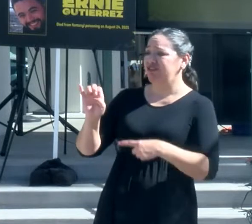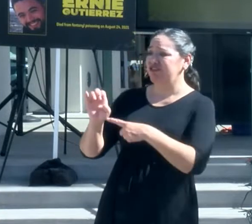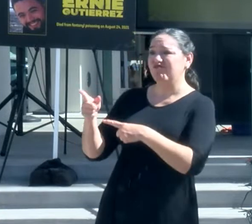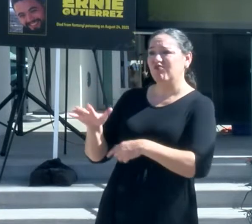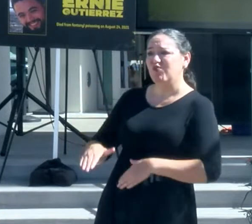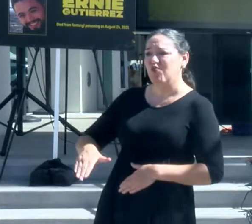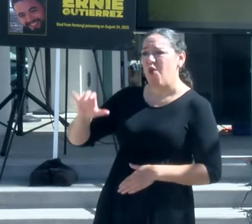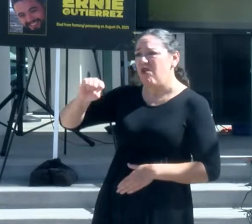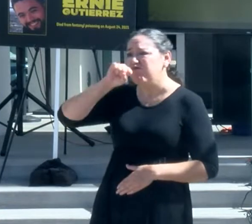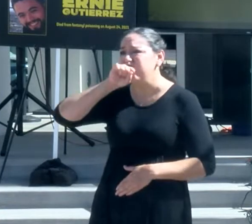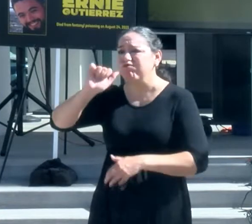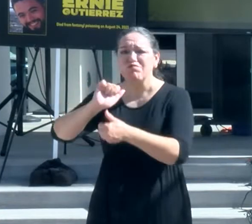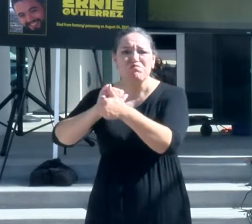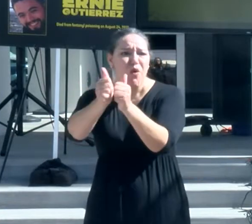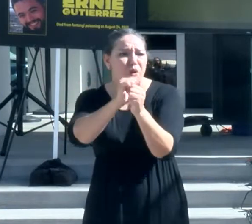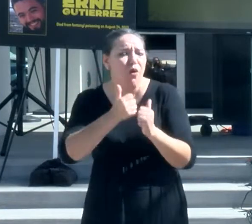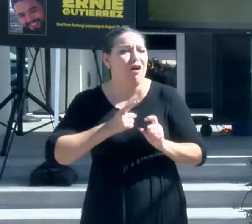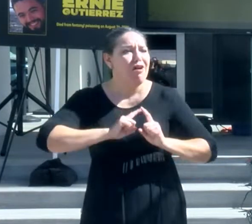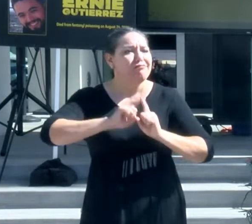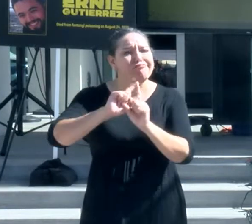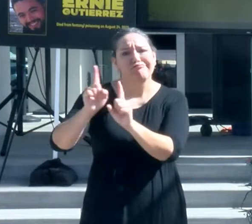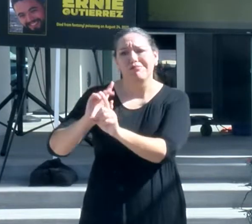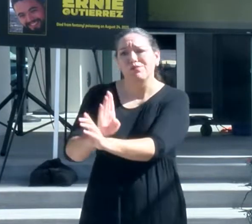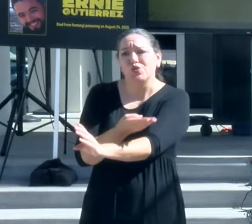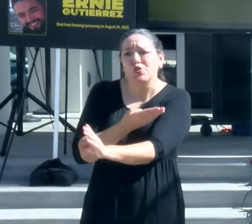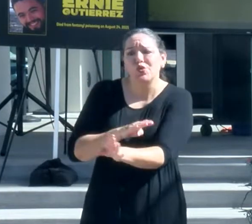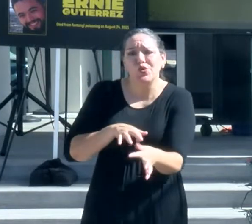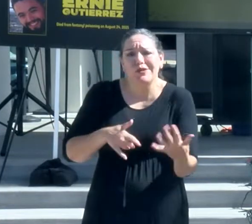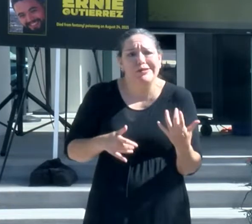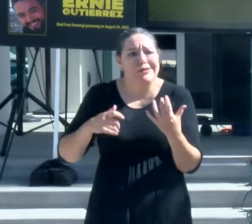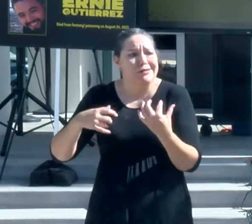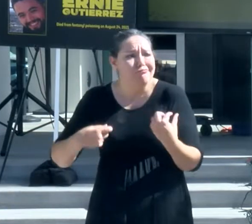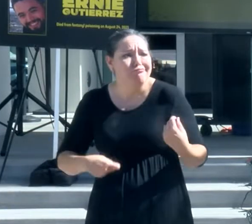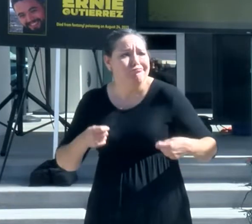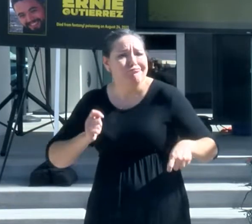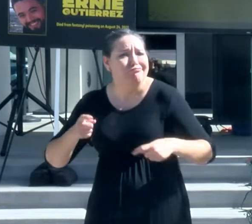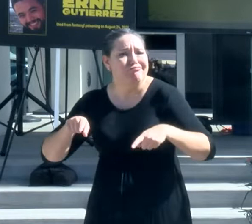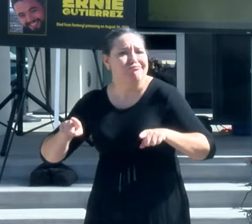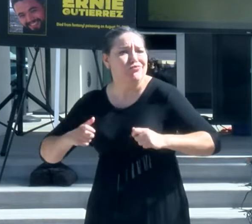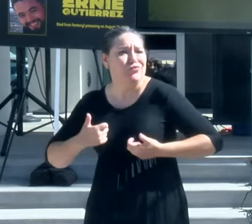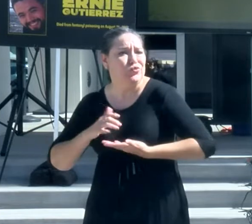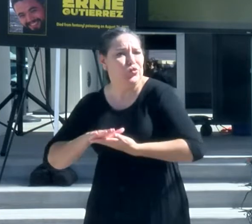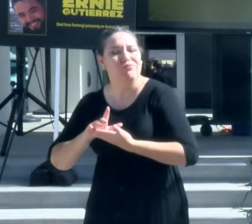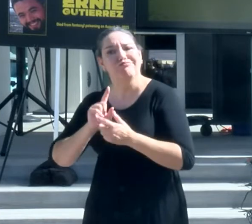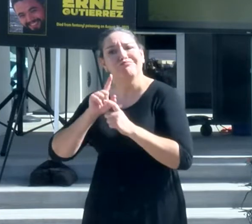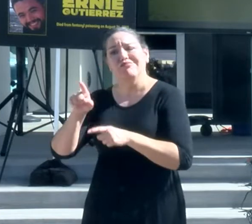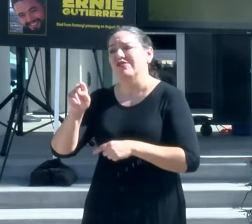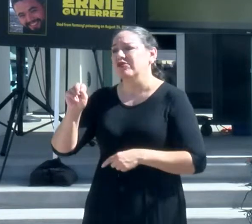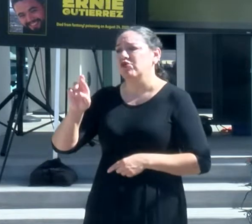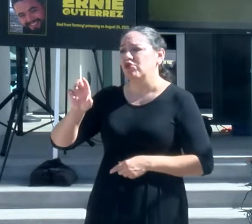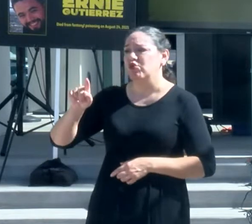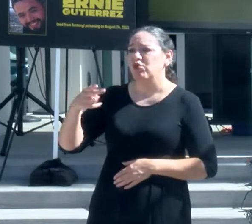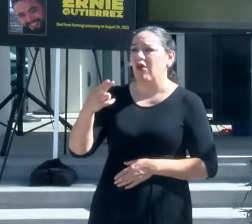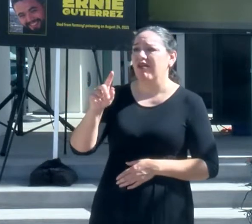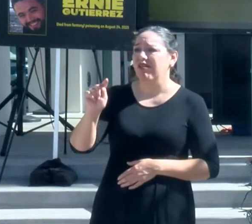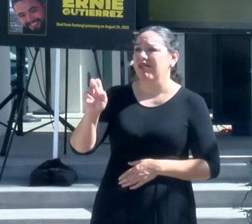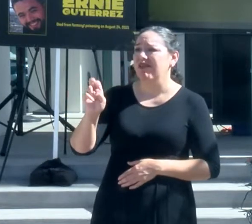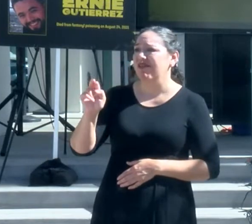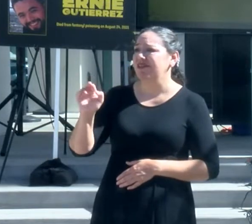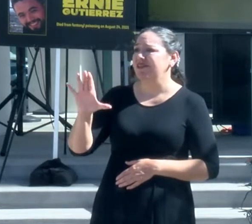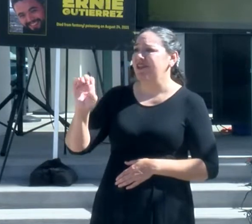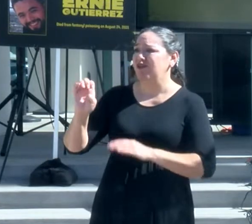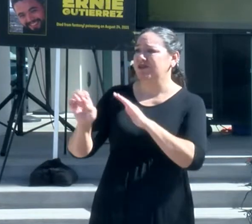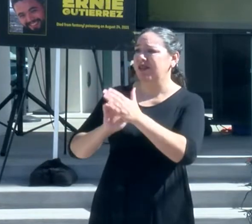and played different musical instruments throughout his school years. He attended North Terrace Elementary School in